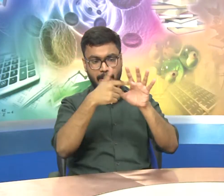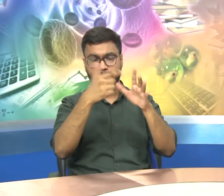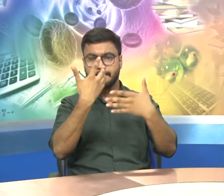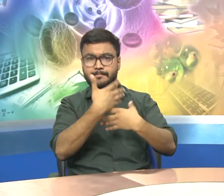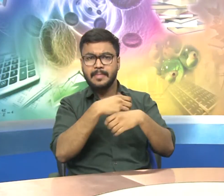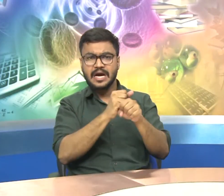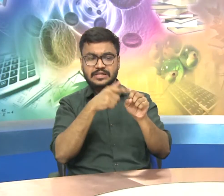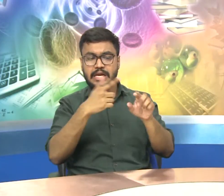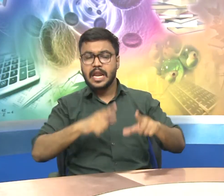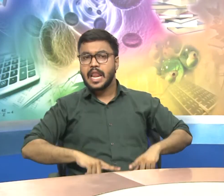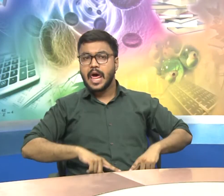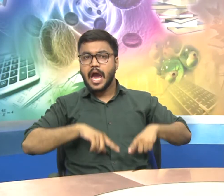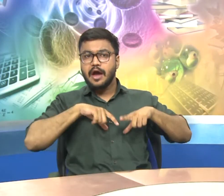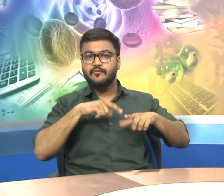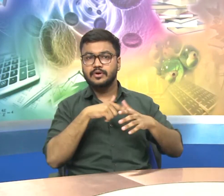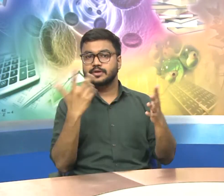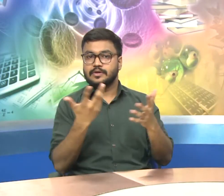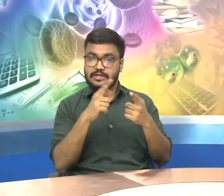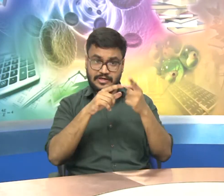what we have learned, let's recall.